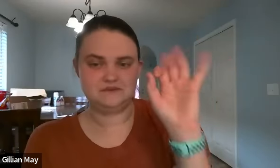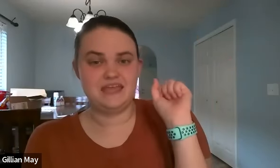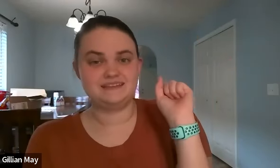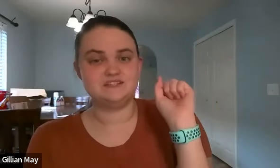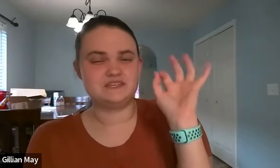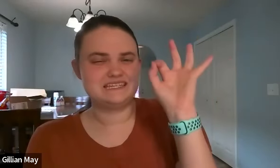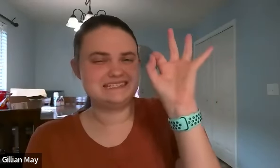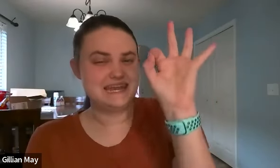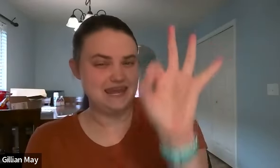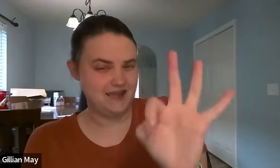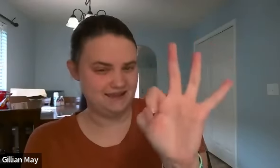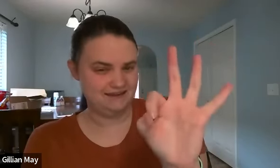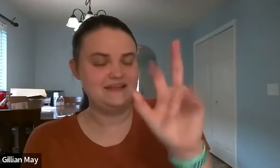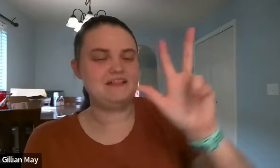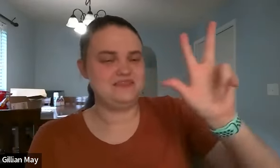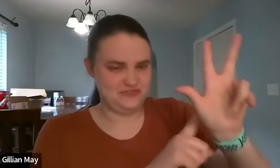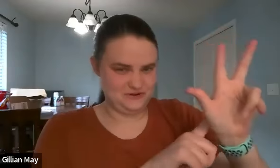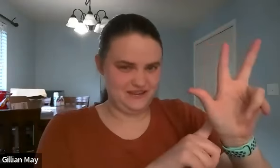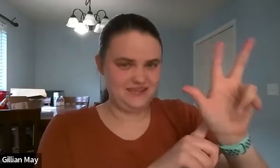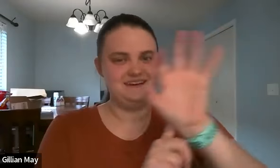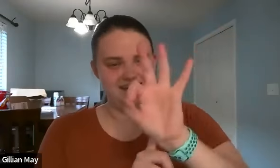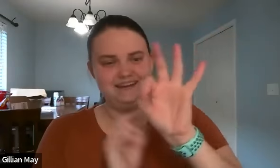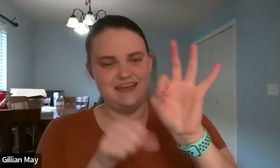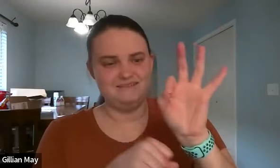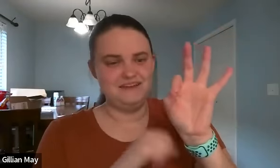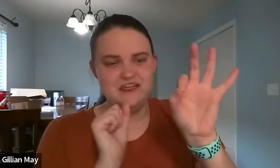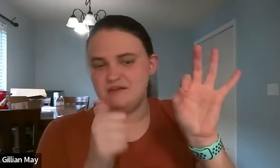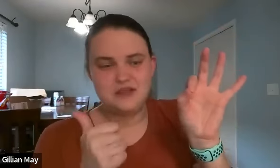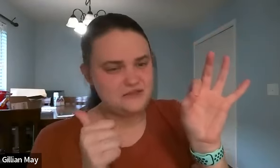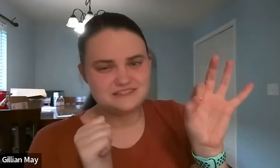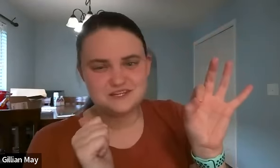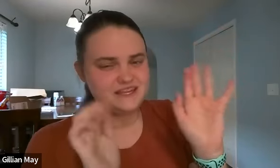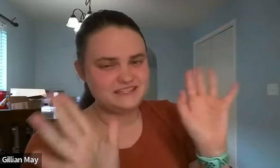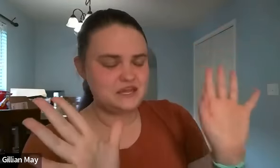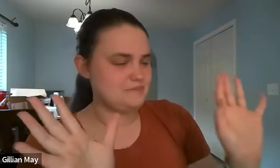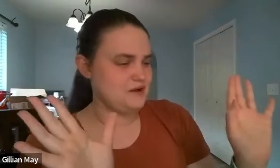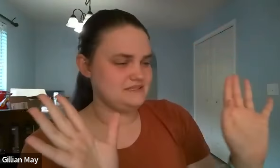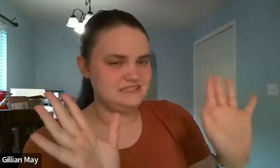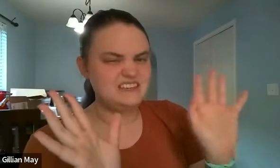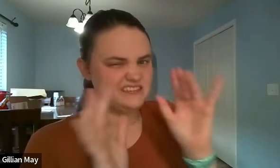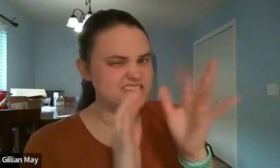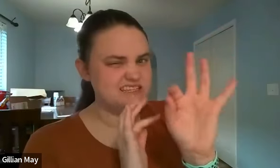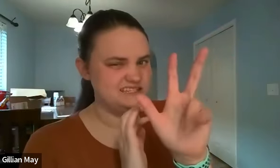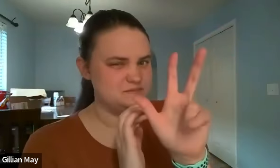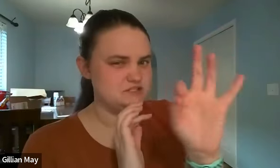Okay. So this is 9. 3, 9. Yeah. No, that's good. I promise it's easy, especially.